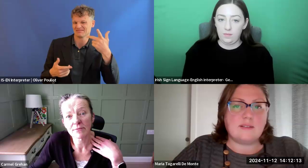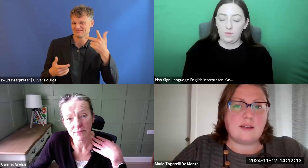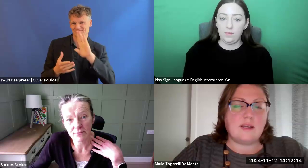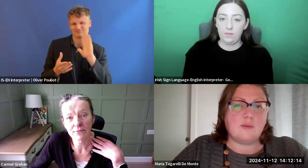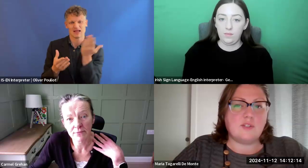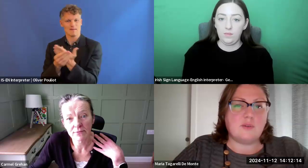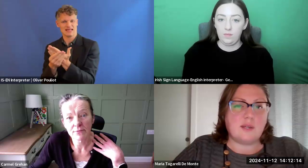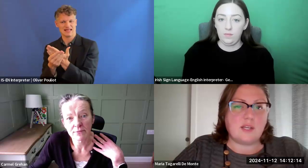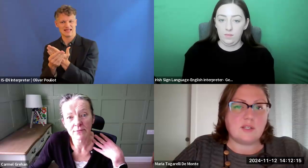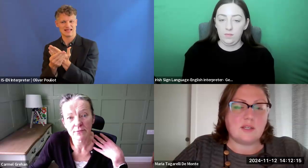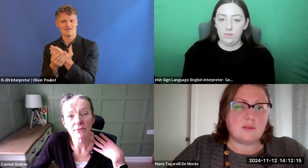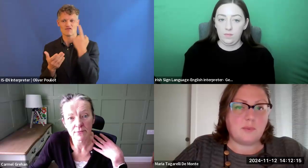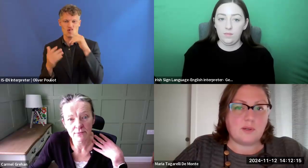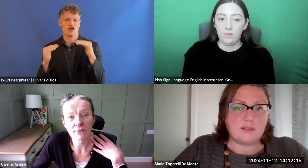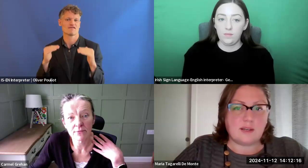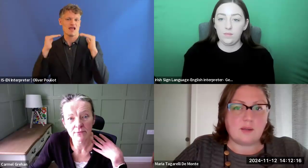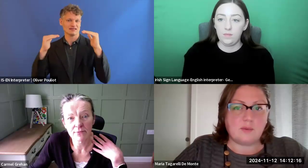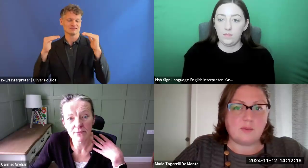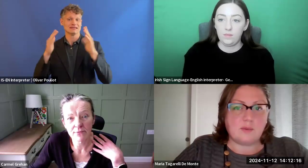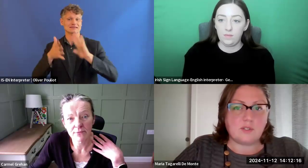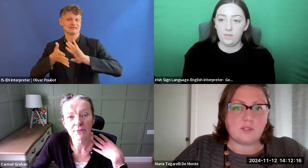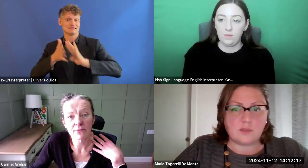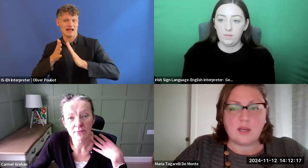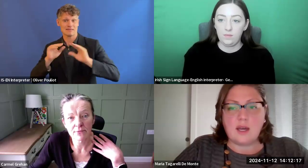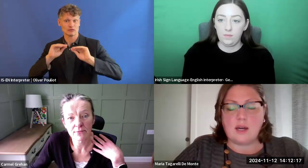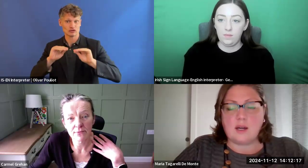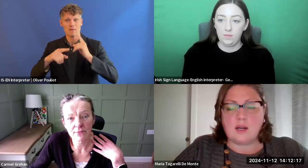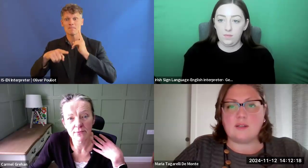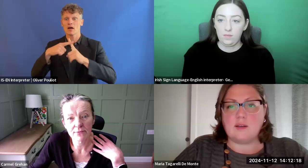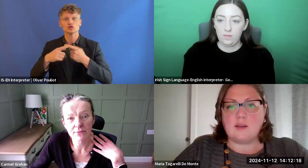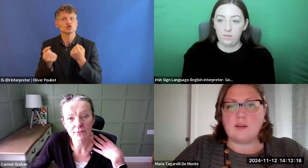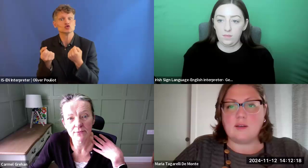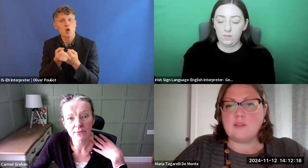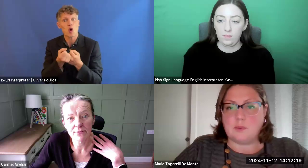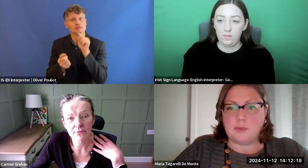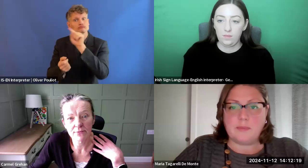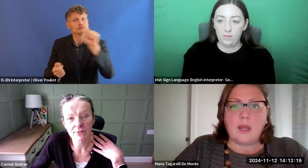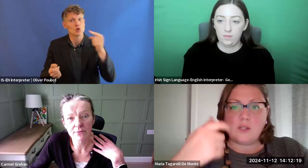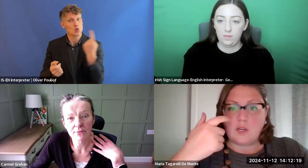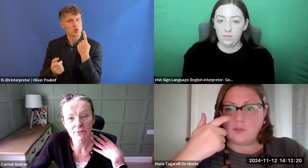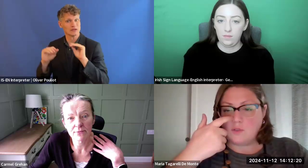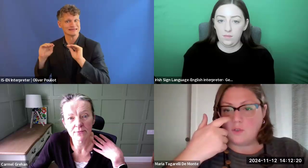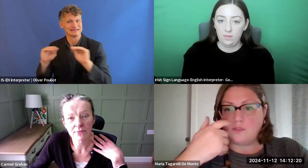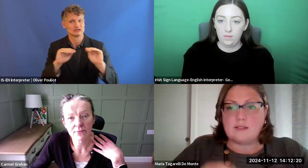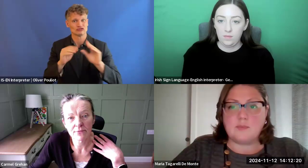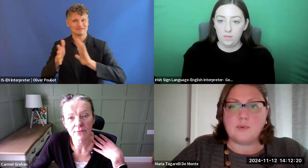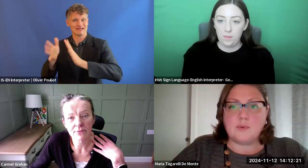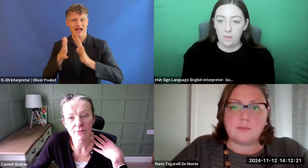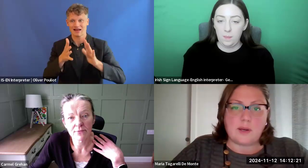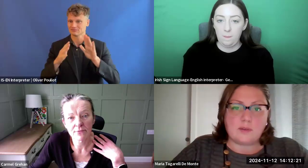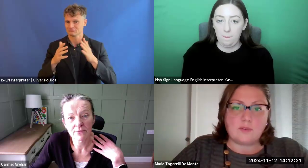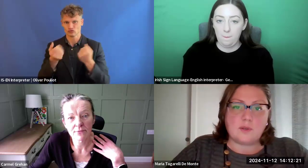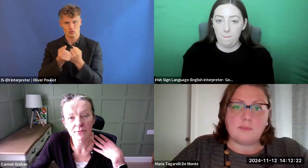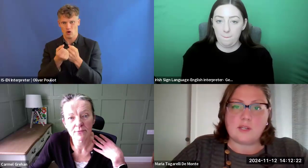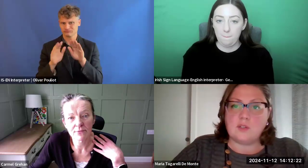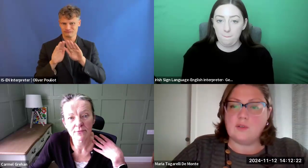to advancing sign language education and supporting sign language instructors across the Council of Europe. She also serves as the